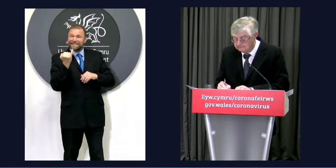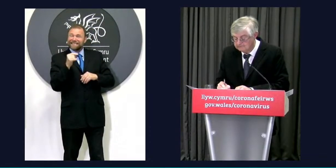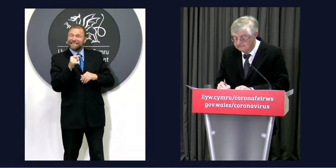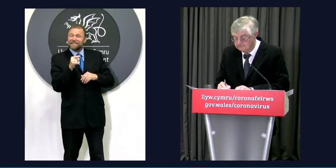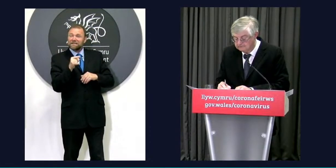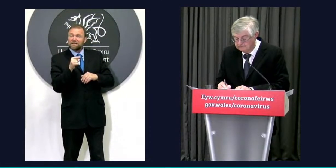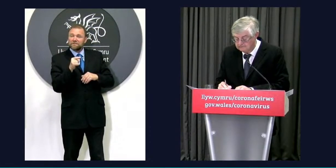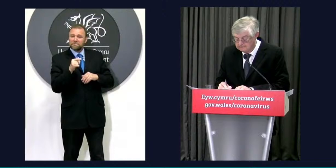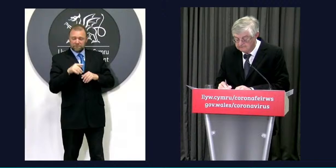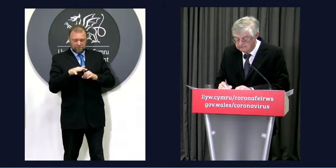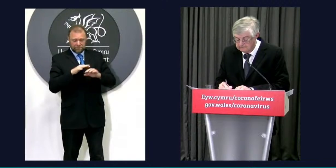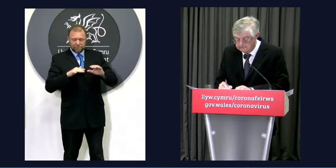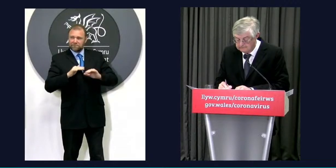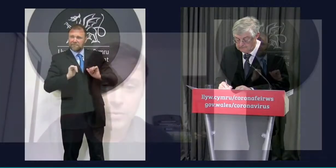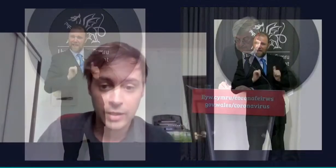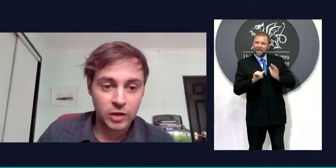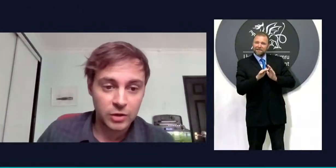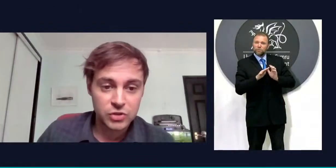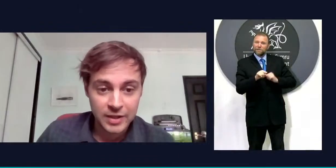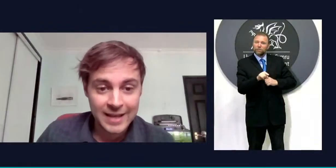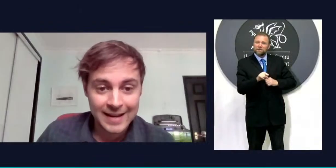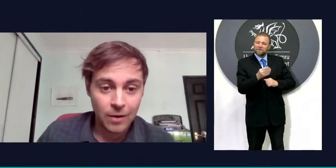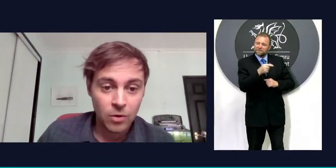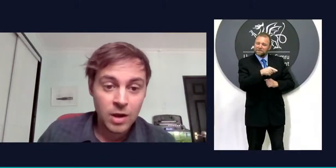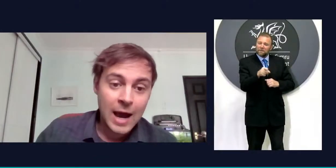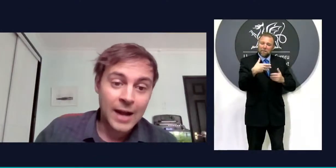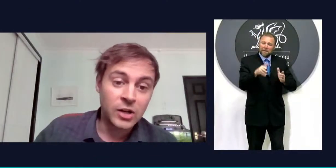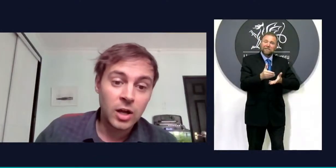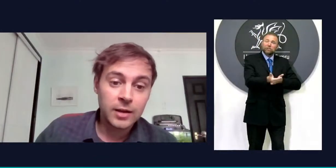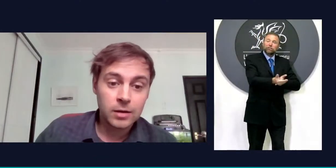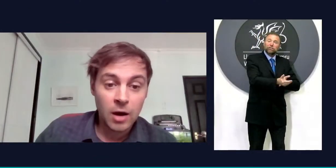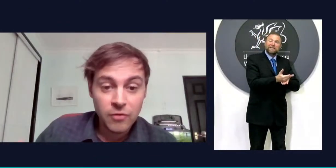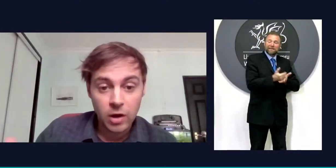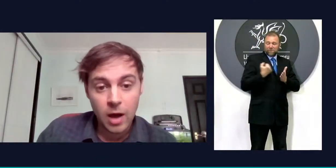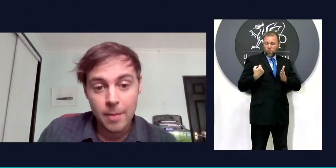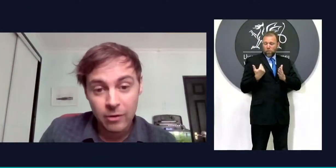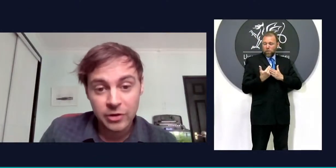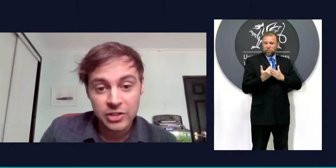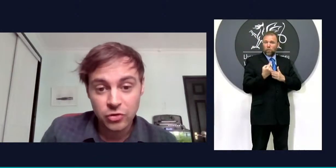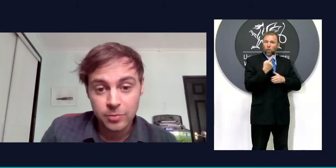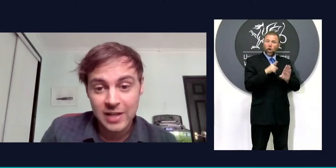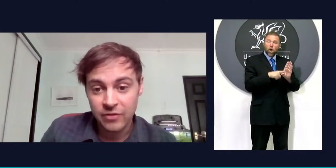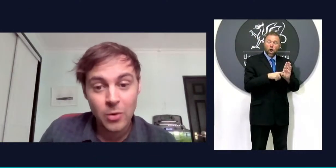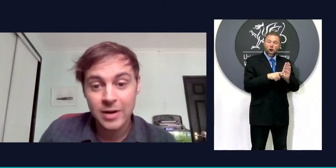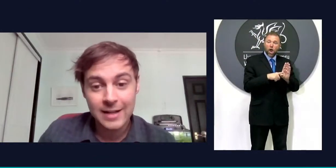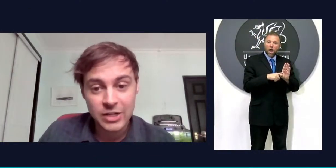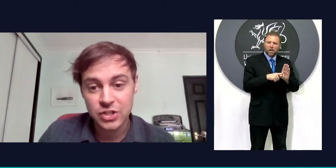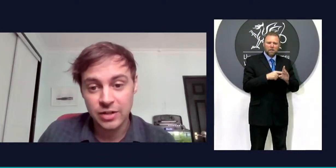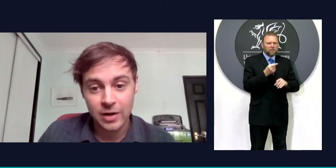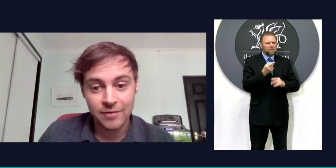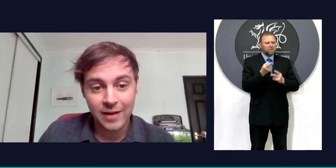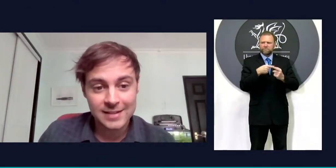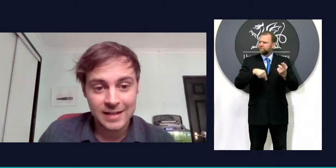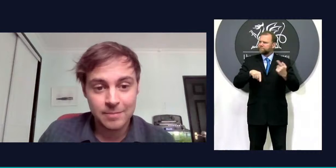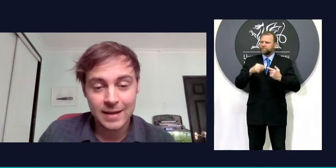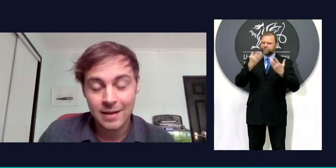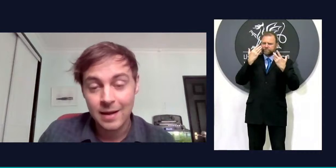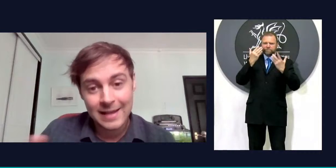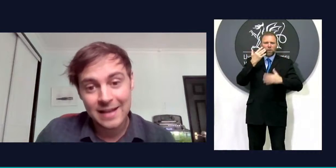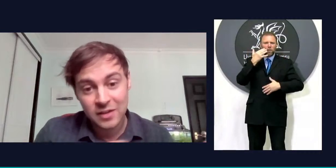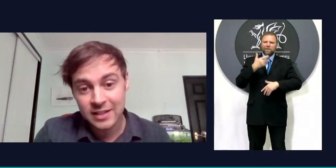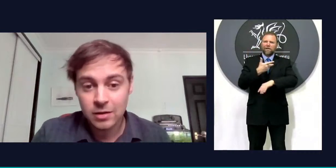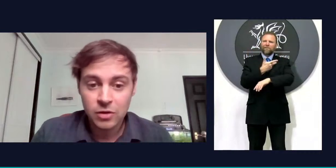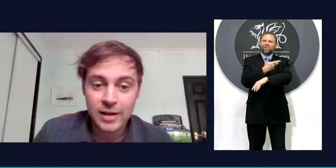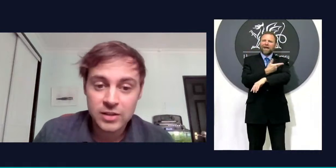condition? Many families in that situation could have been shielding for close to a year now, and unlike other at-risk groups, have no indication of when a vaccine